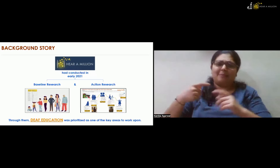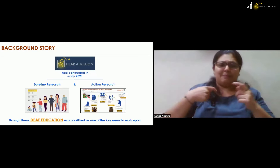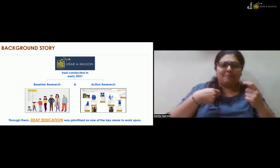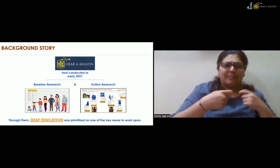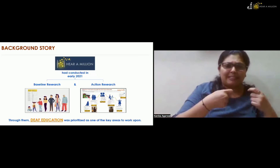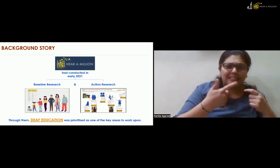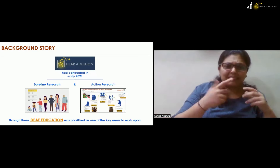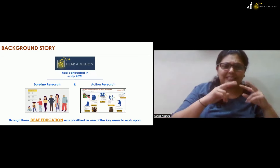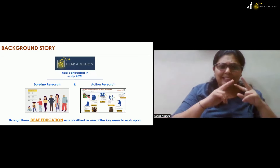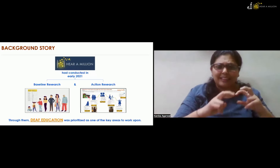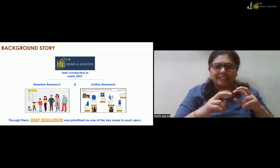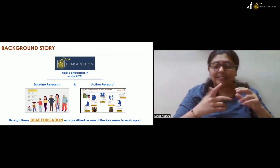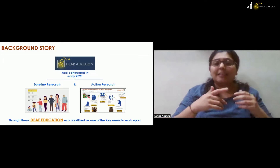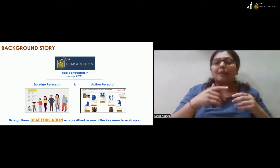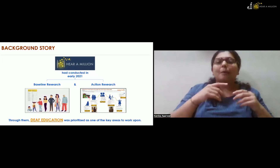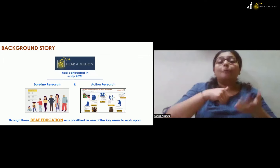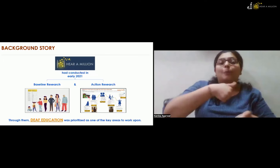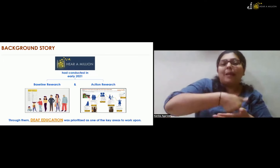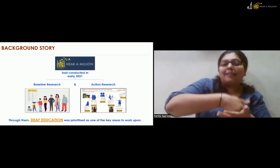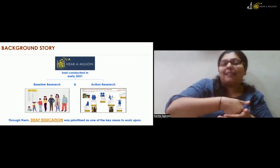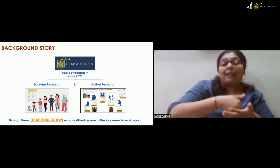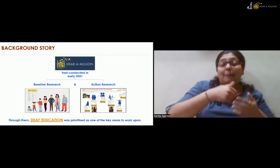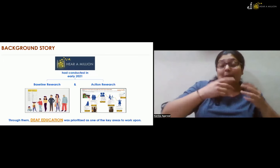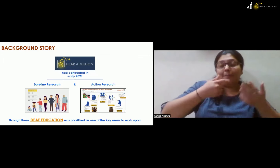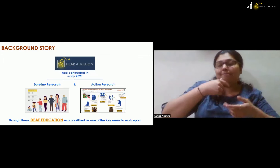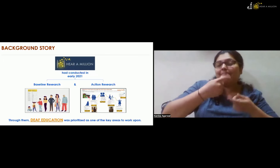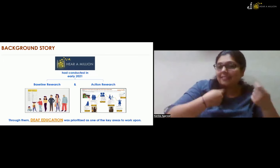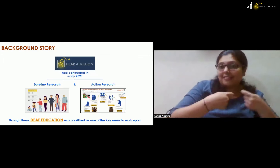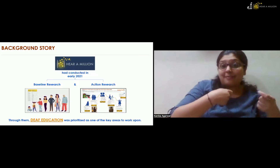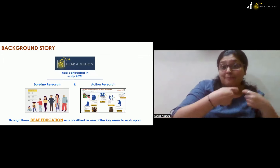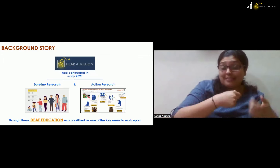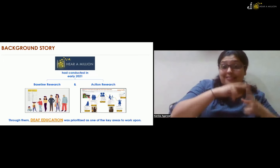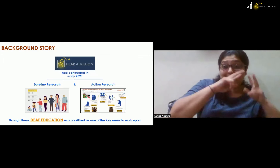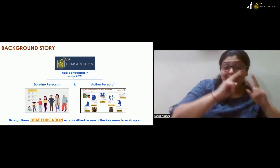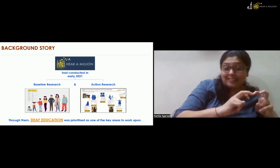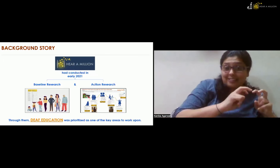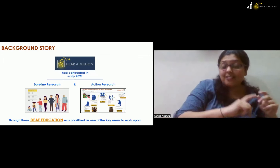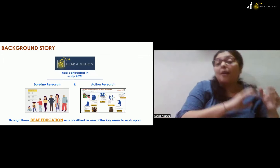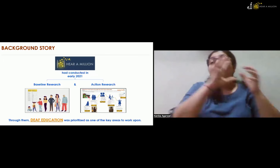one is focusing on entrepreneurship and